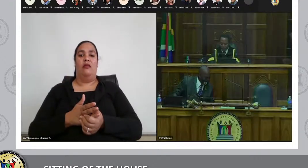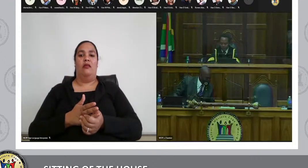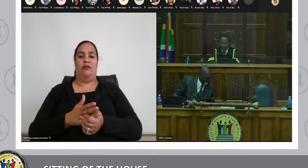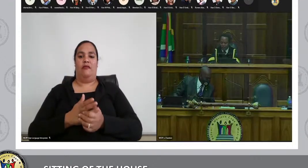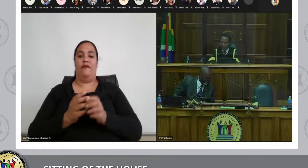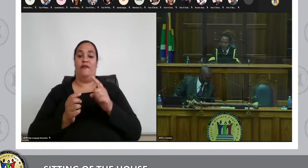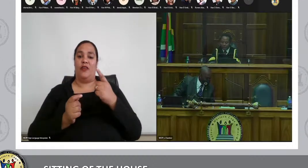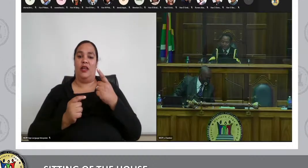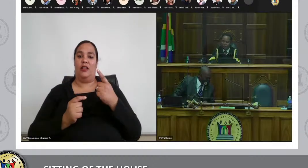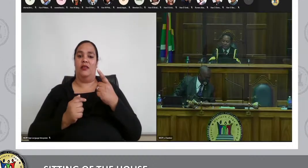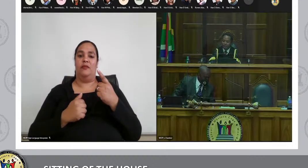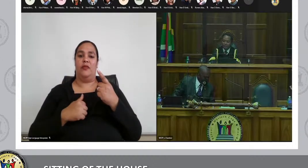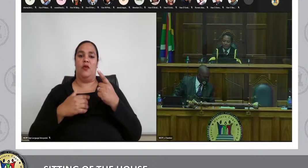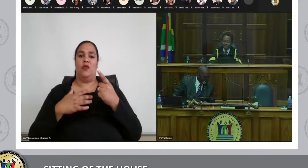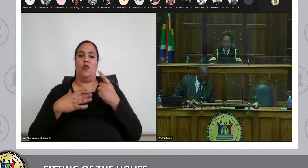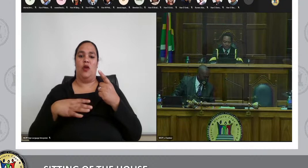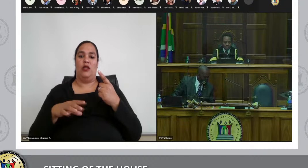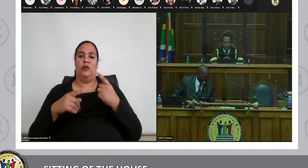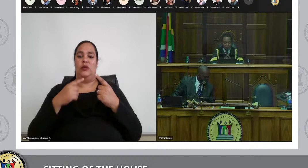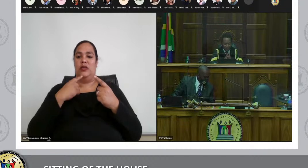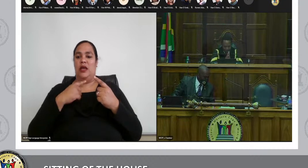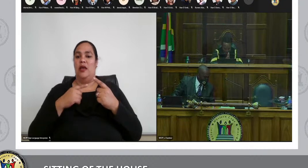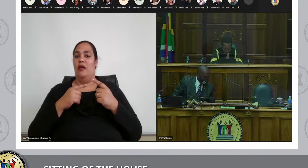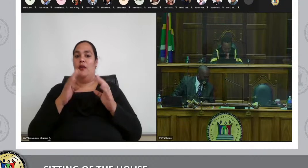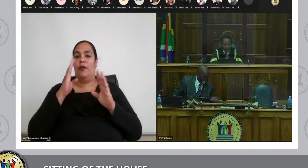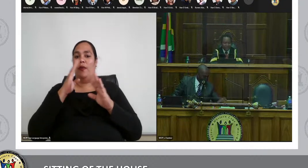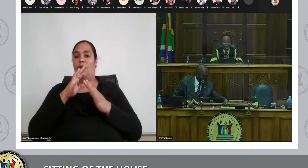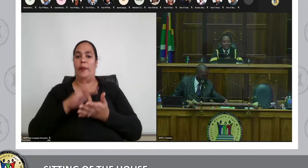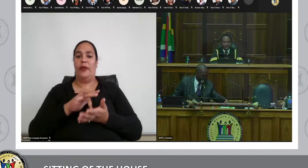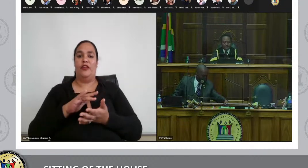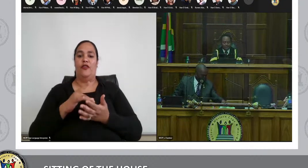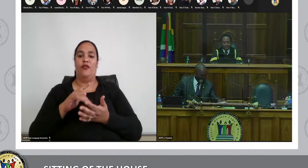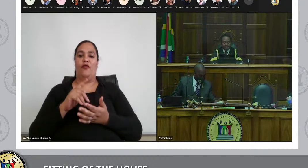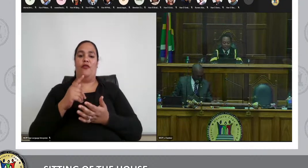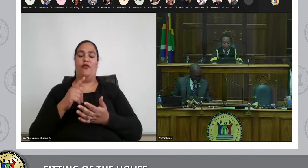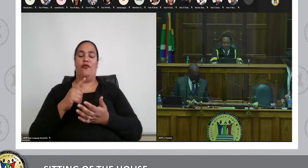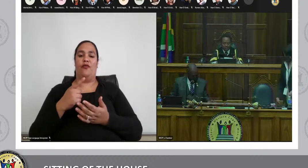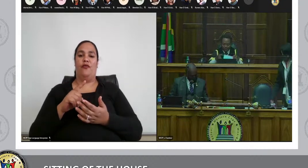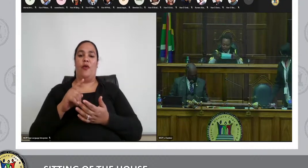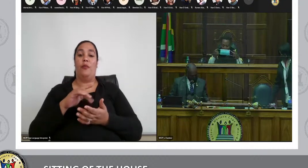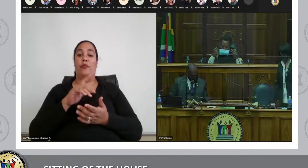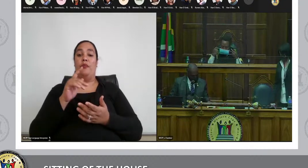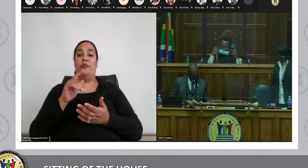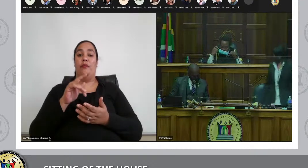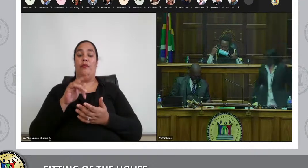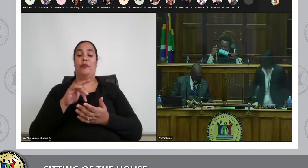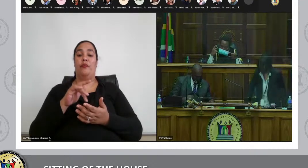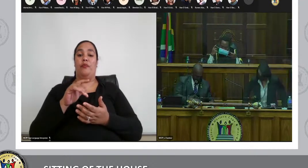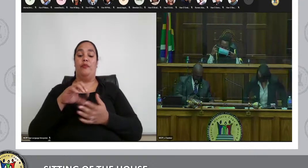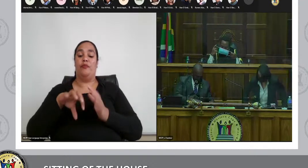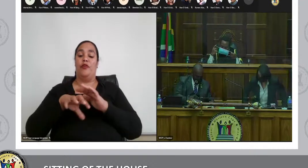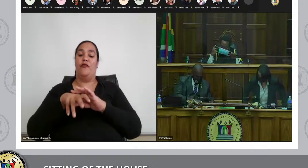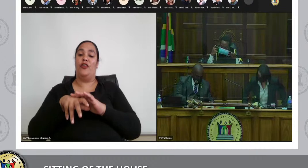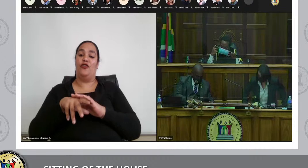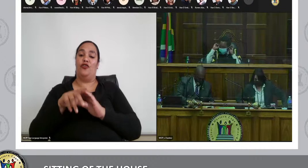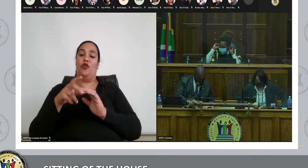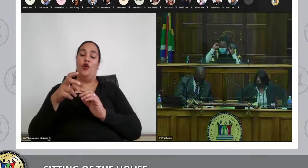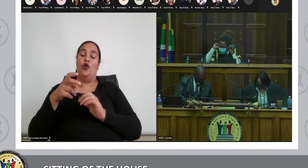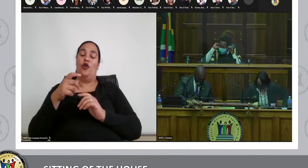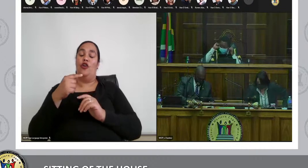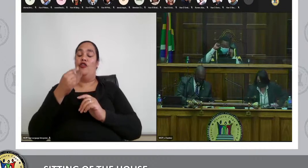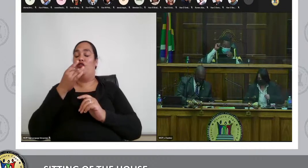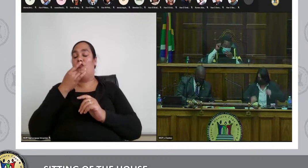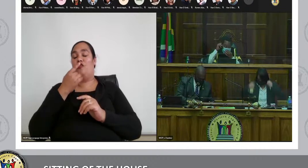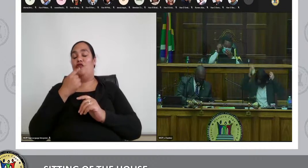firstly, let me start off by saying that there is no position of the provincial traffic head in the Department of Transport and